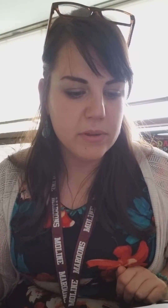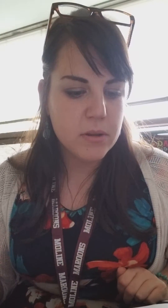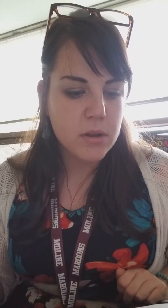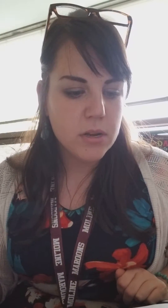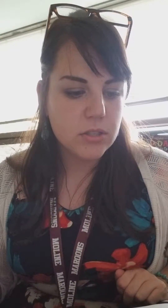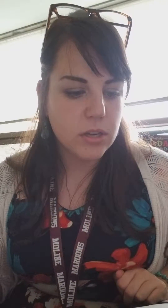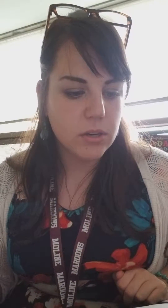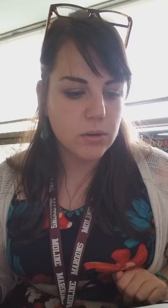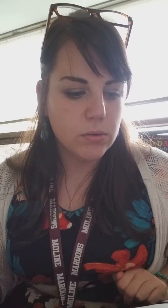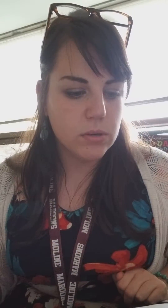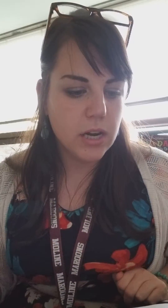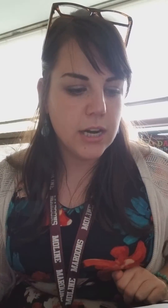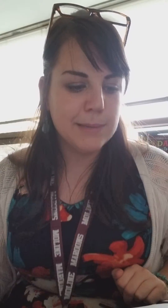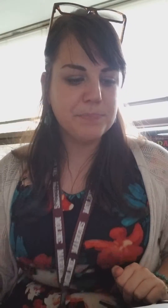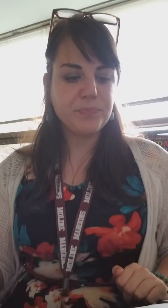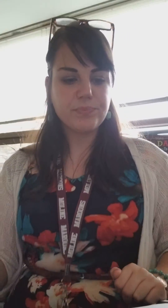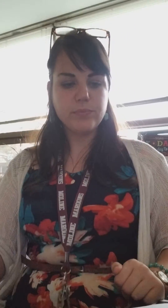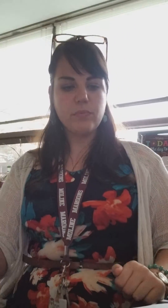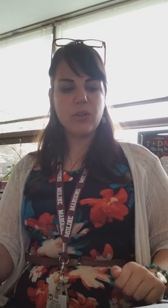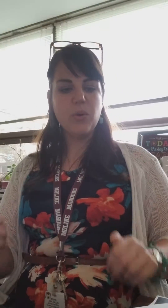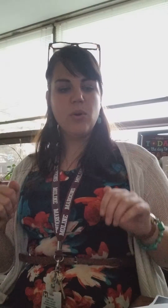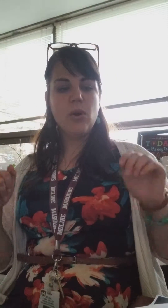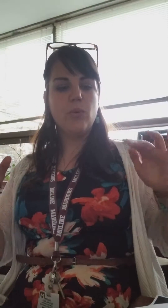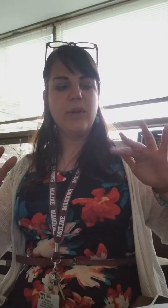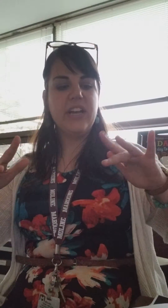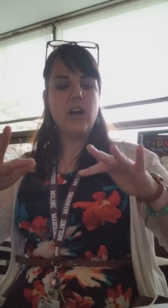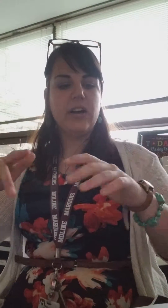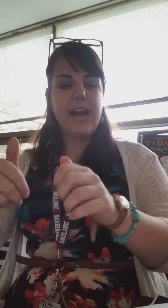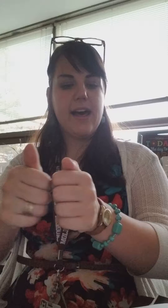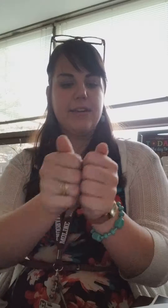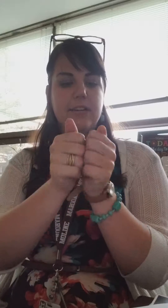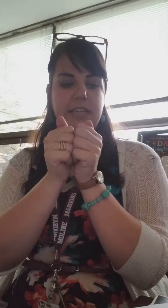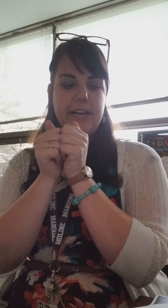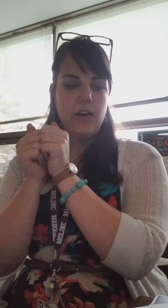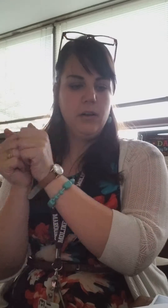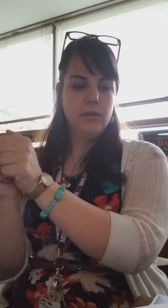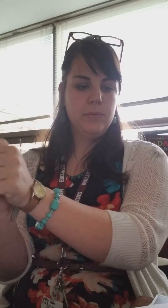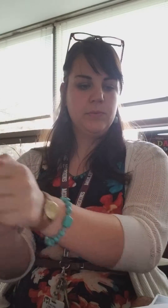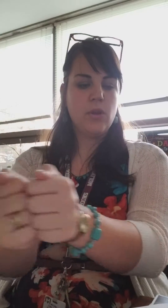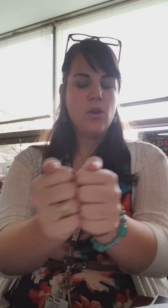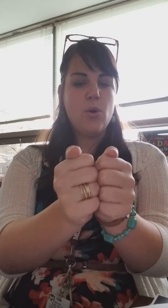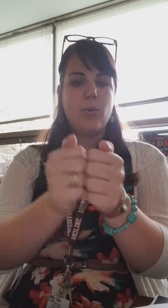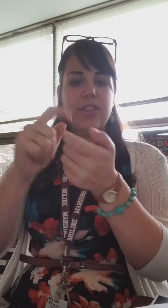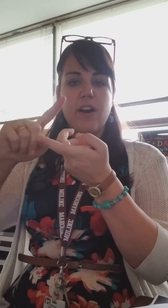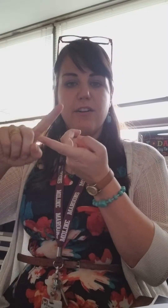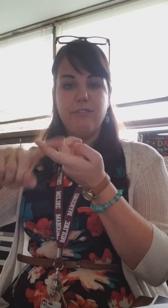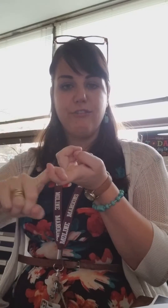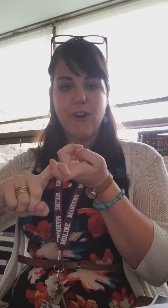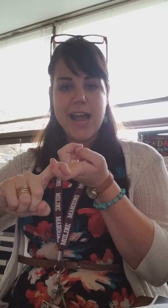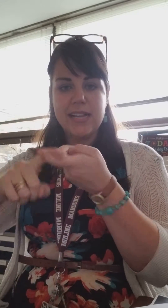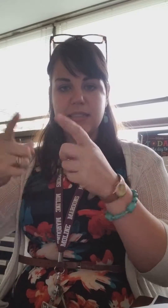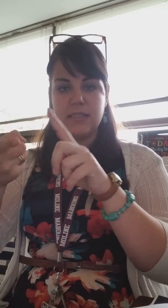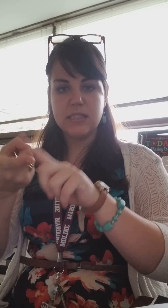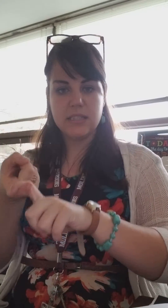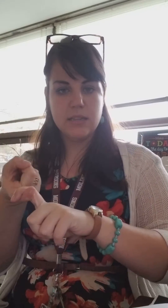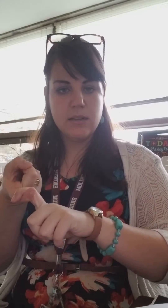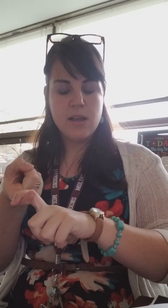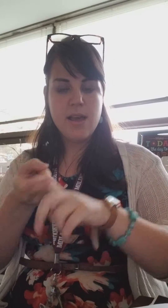So, we all gather near with our friends